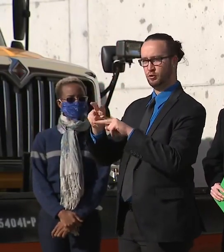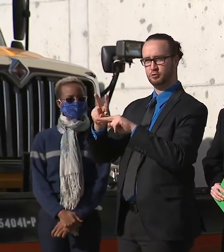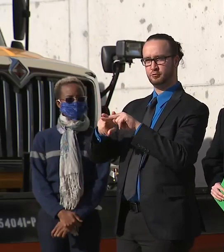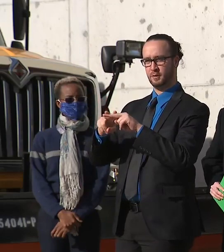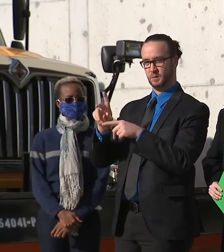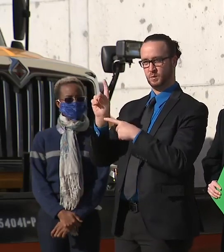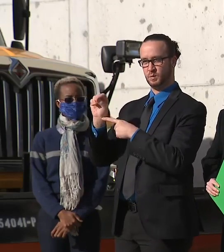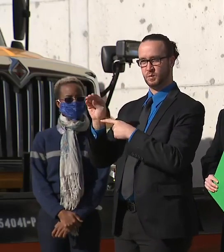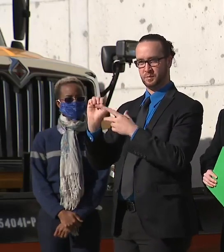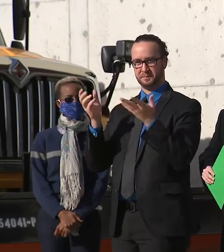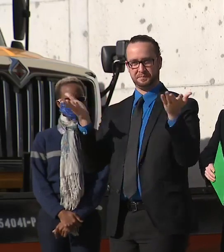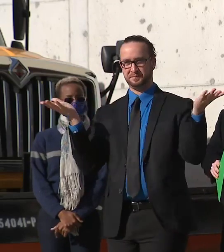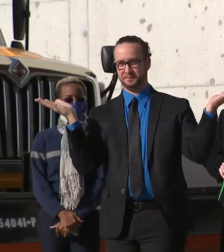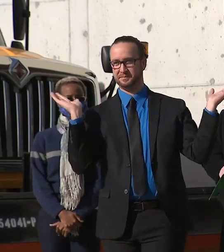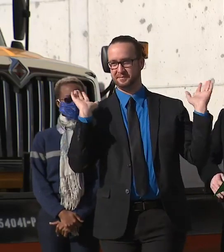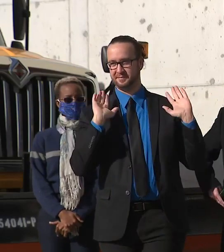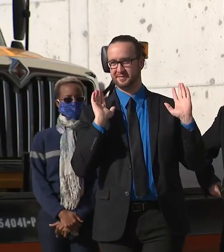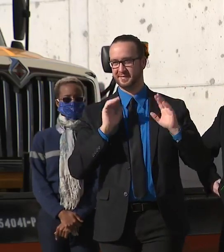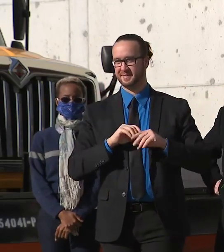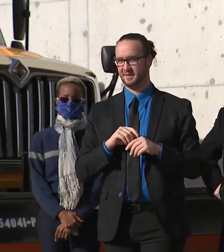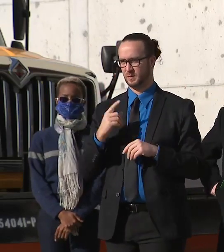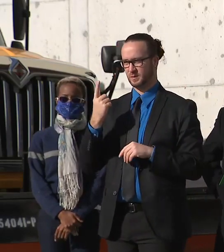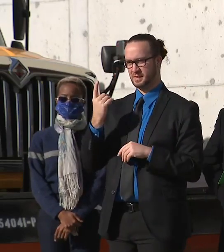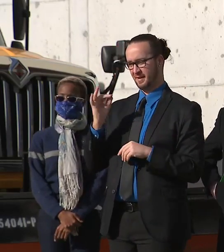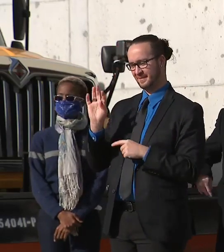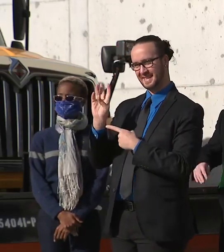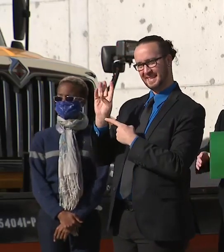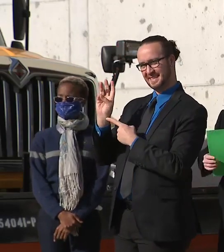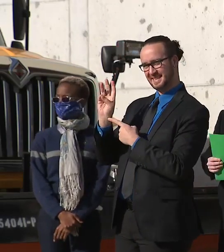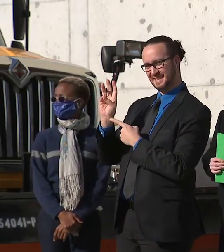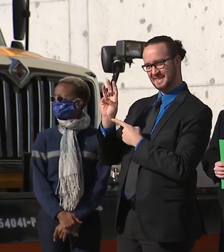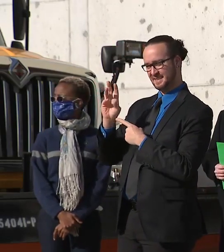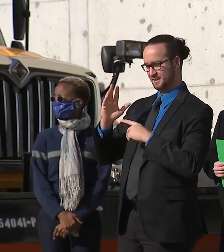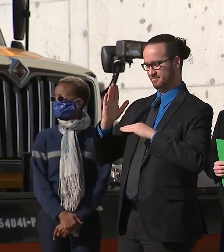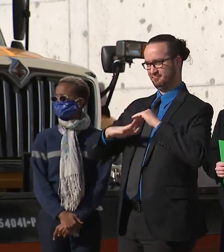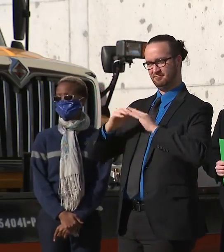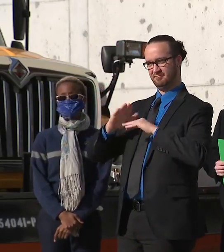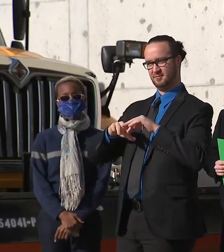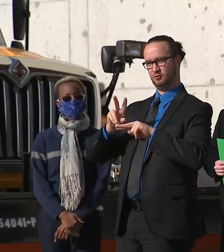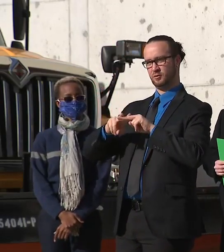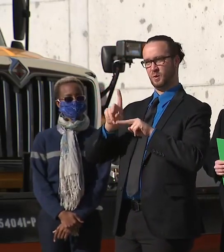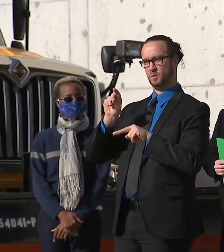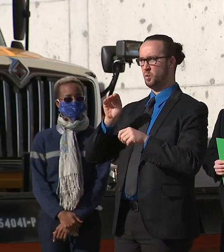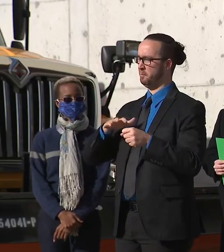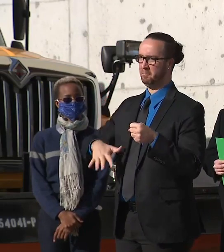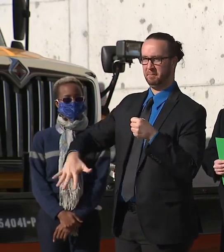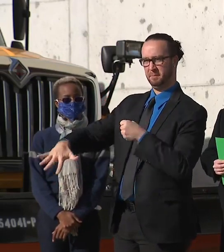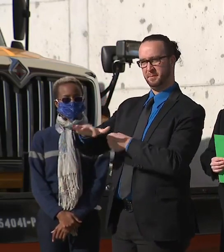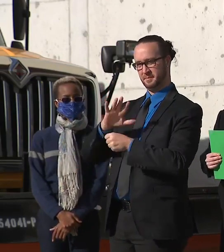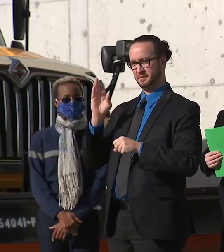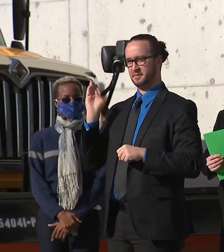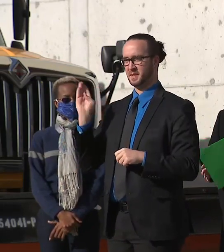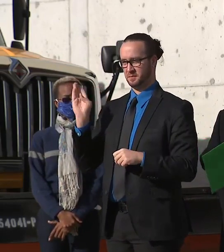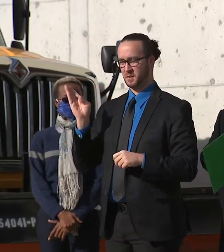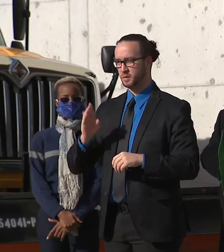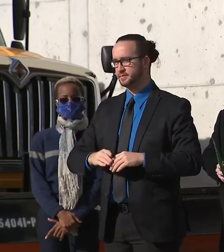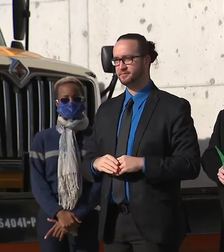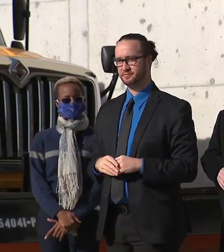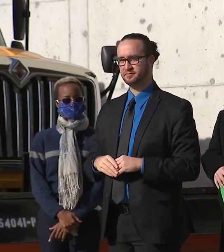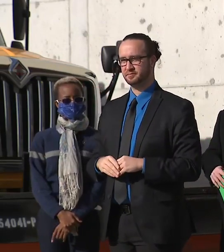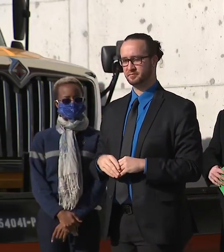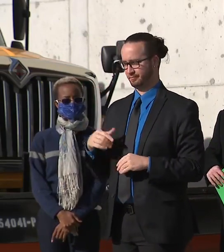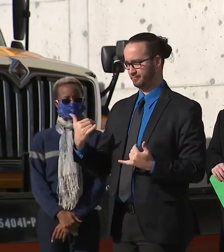one of six of our salt facilities across the city, as we announced that the city of Baltimore is fully prepared for the first winter storm of the